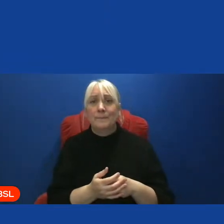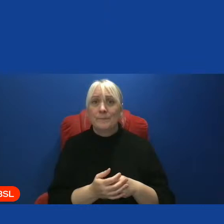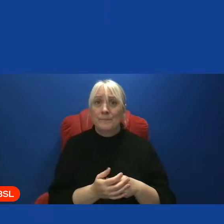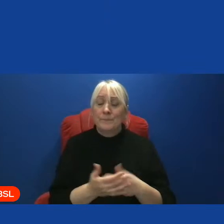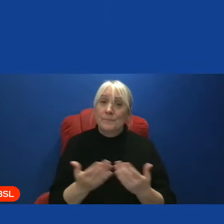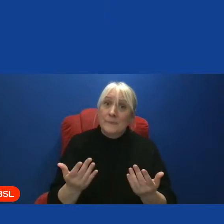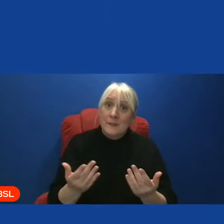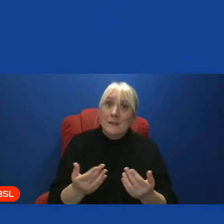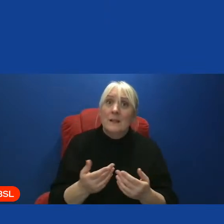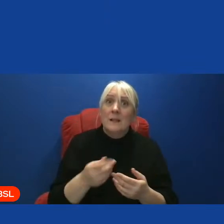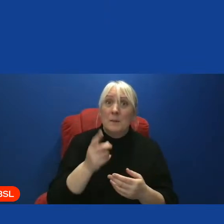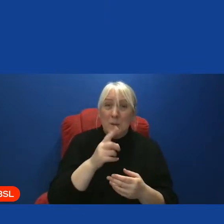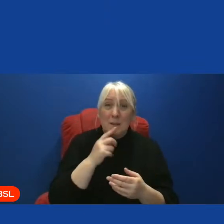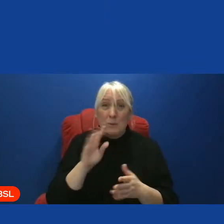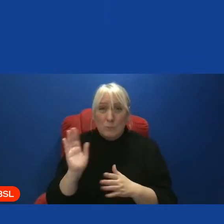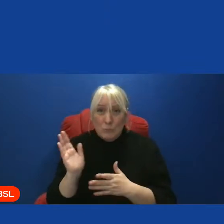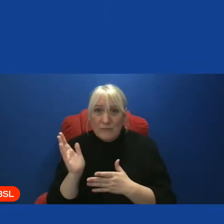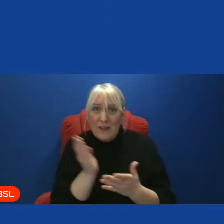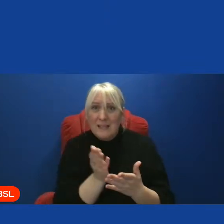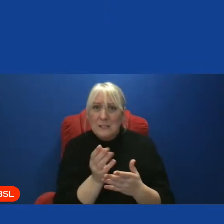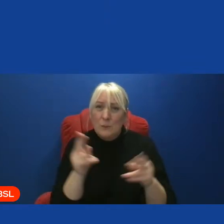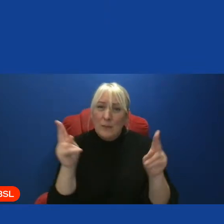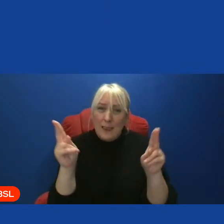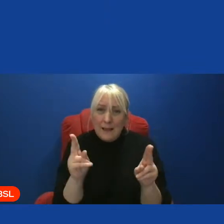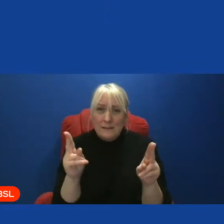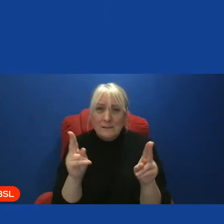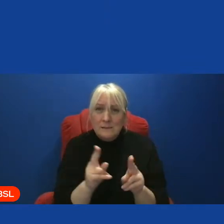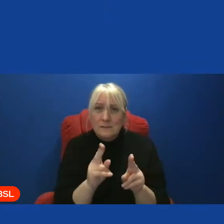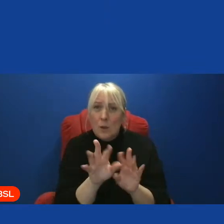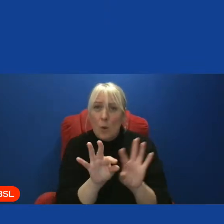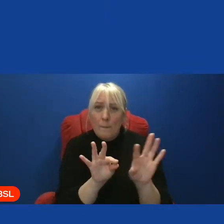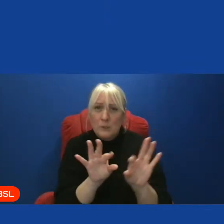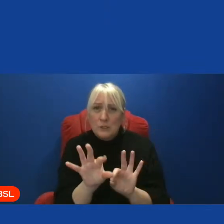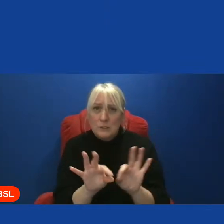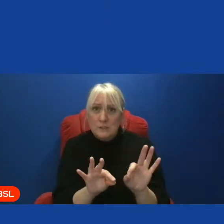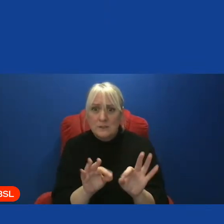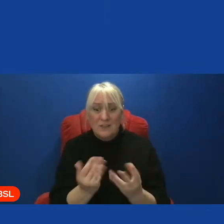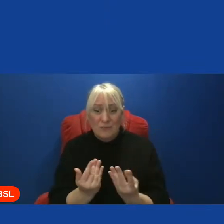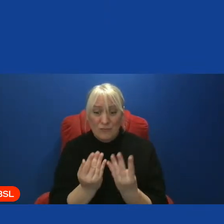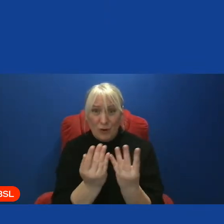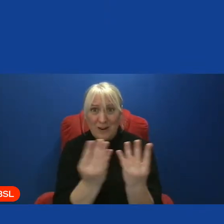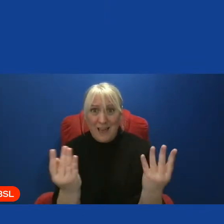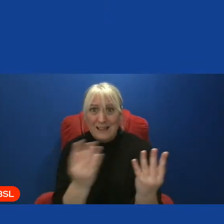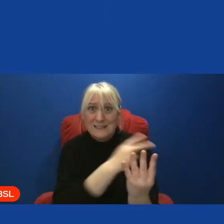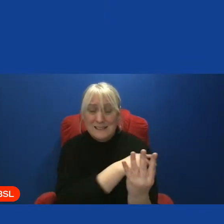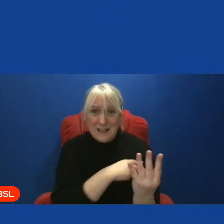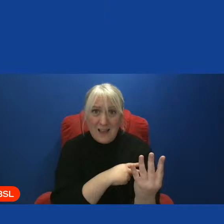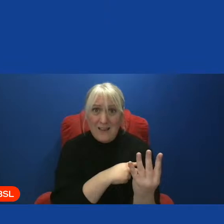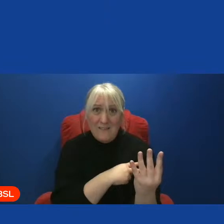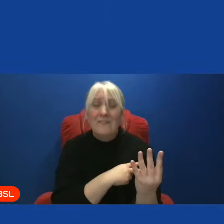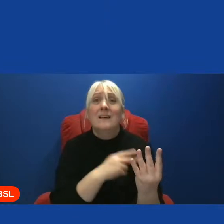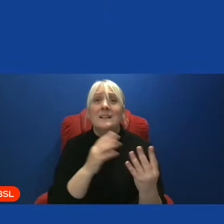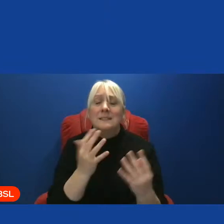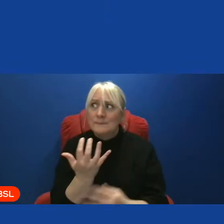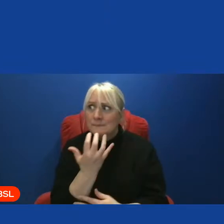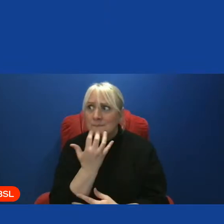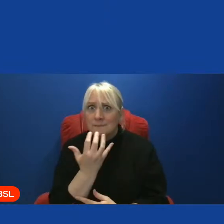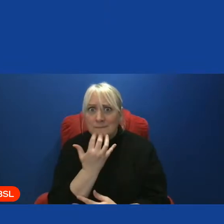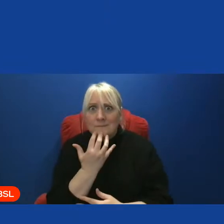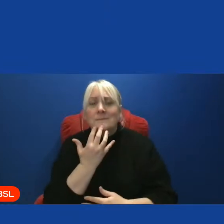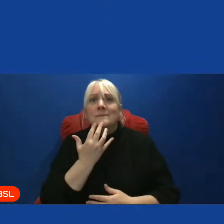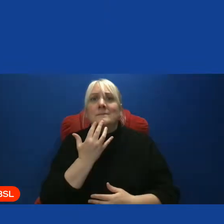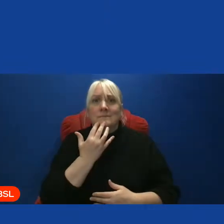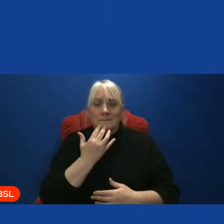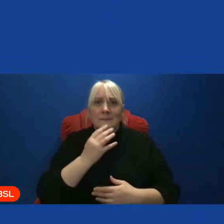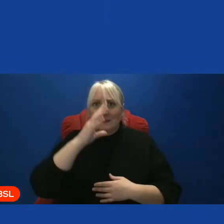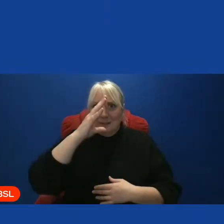with increasingly limited options, and frontline staff are bearing the brunt of these frustrations. And I want to take this opportunity to send